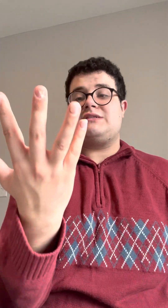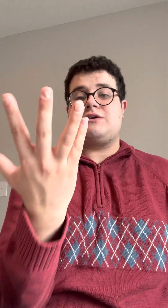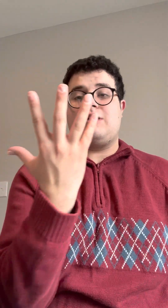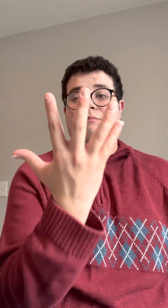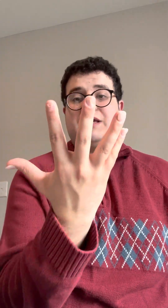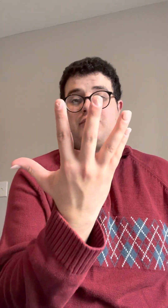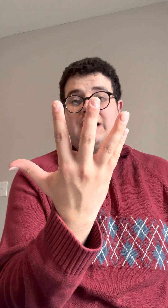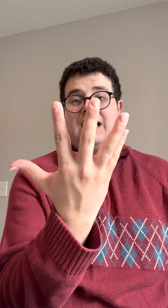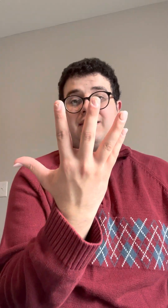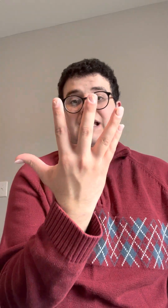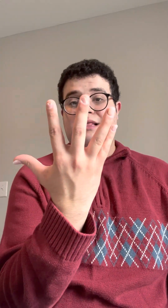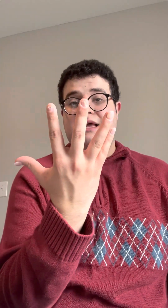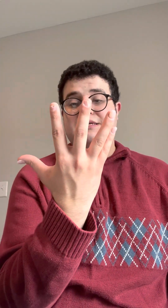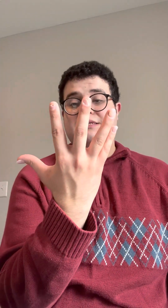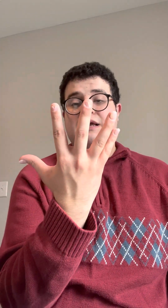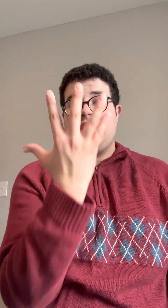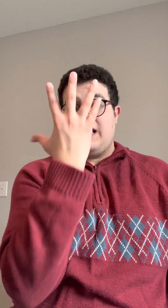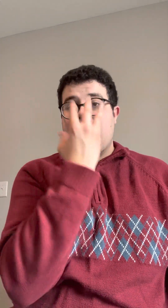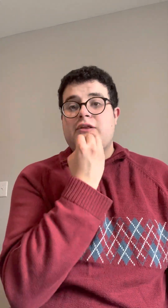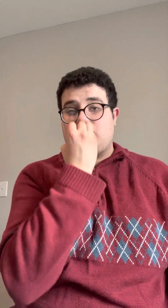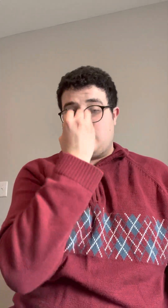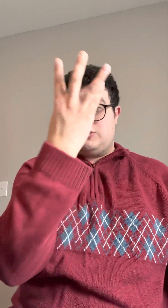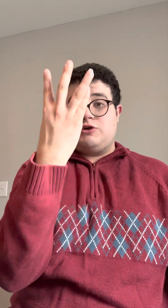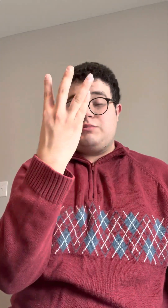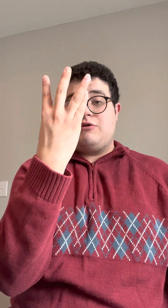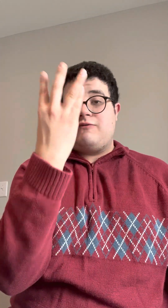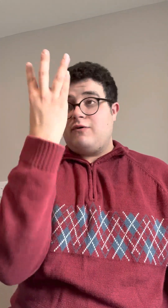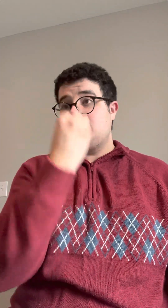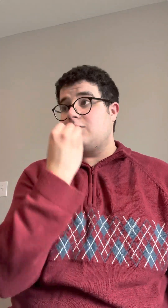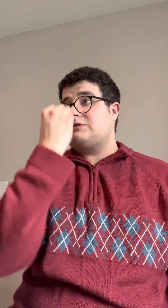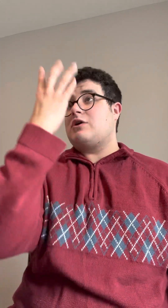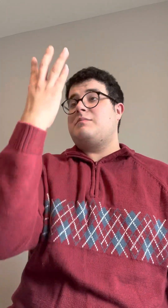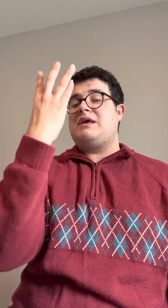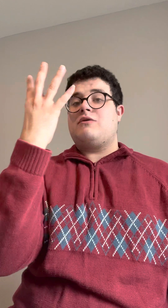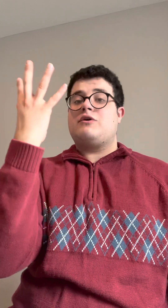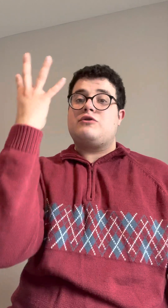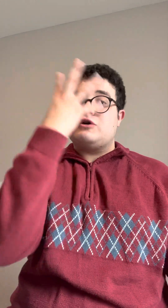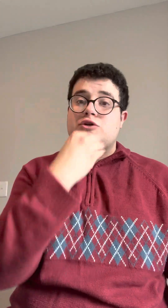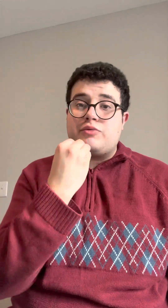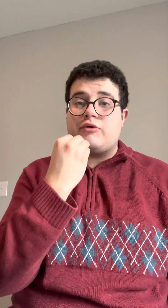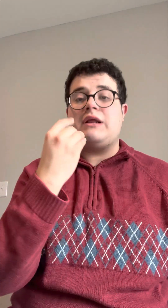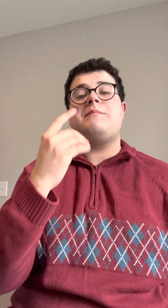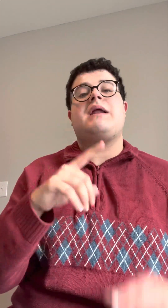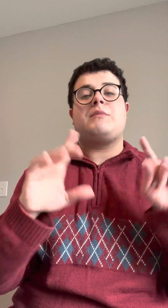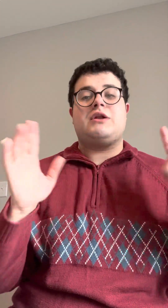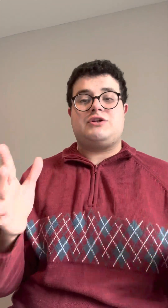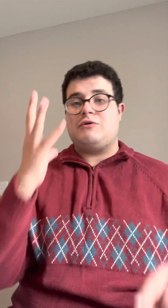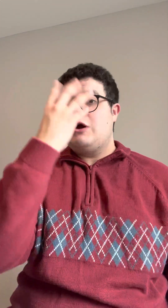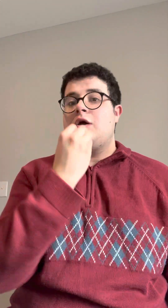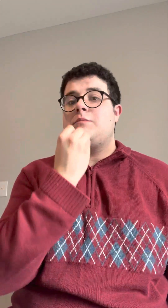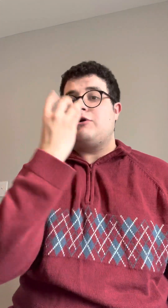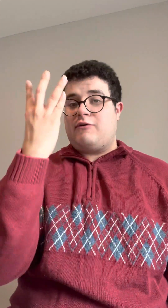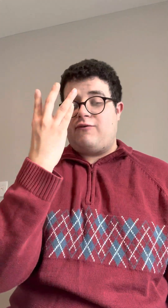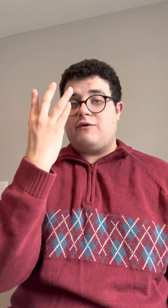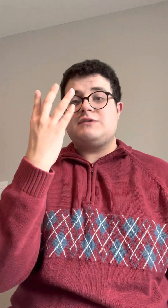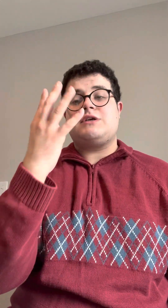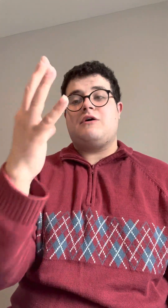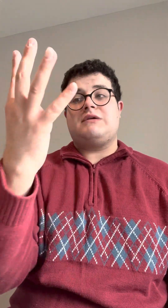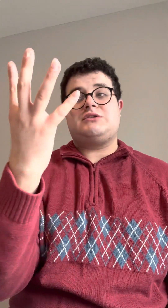going to be your hand like this. And you're going to do beautiful. So it's going to be, or you could do pretty, but I'm going to do beautiful. So it's just